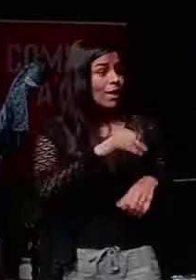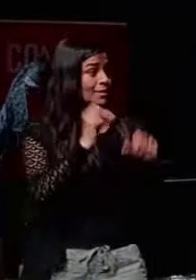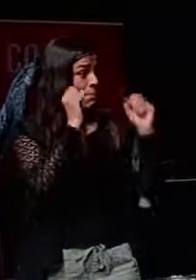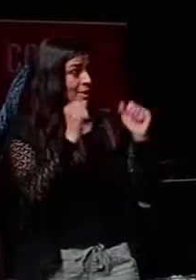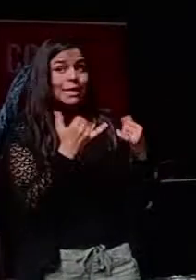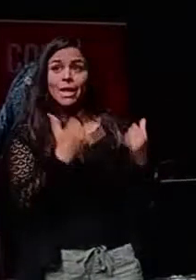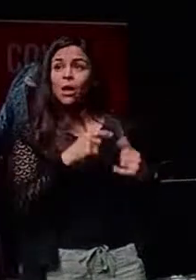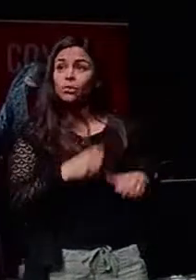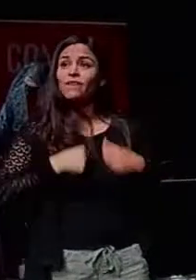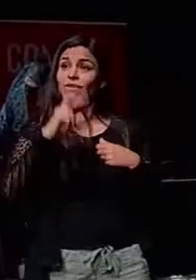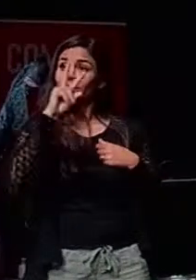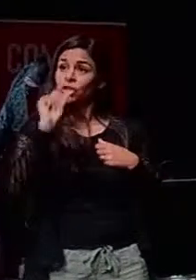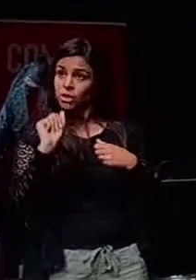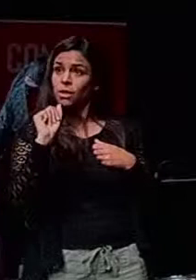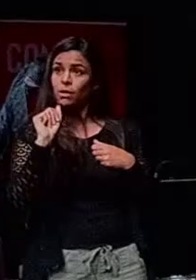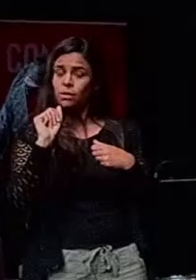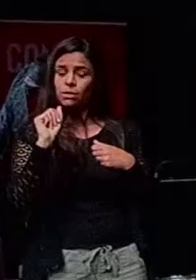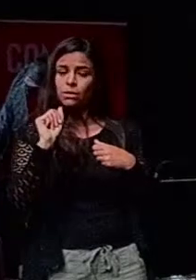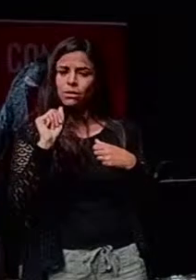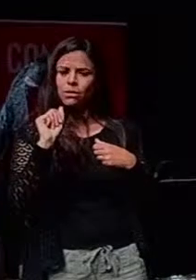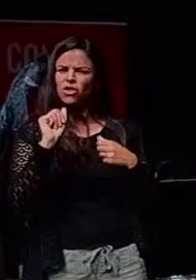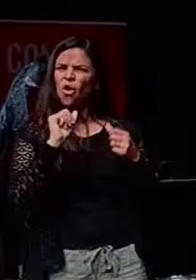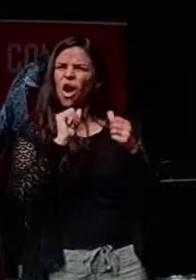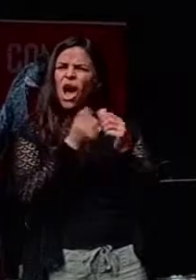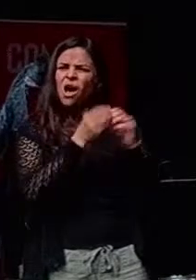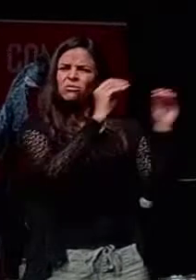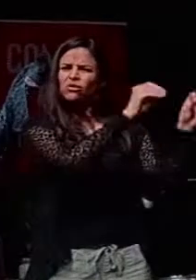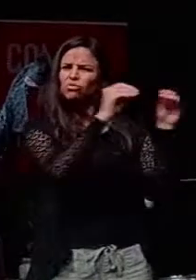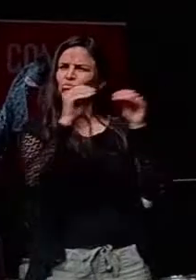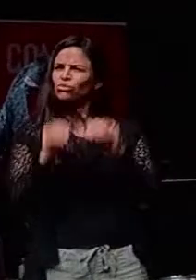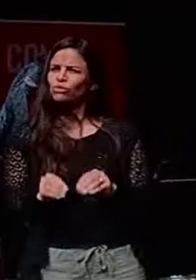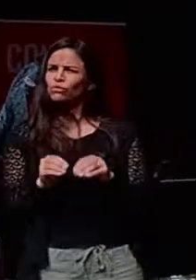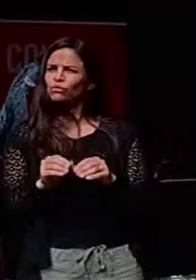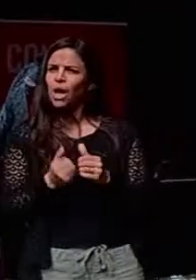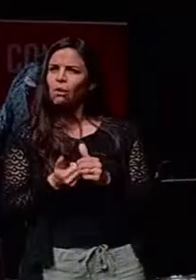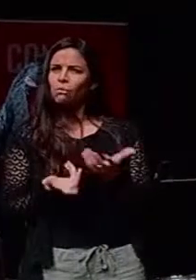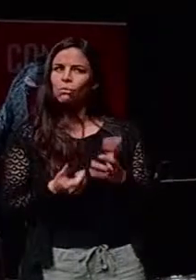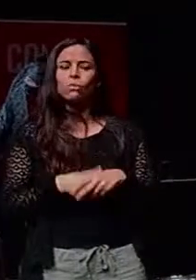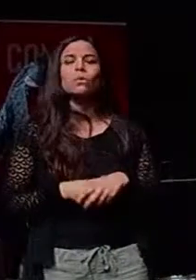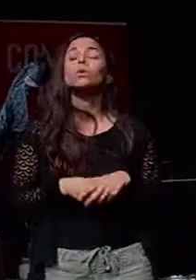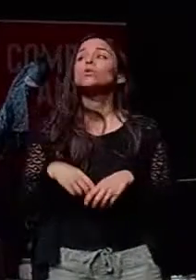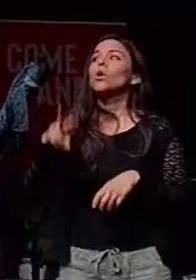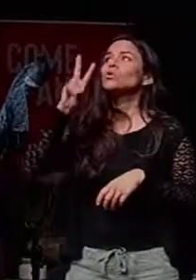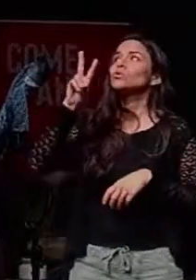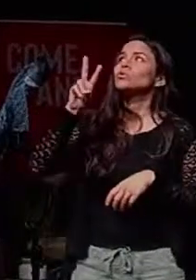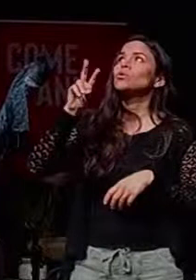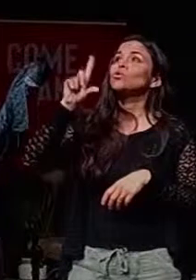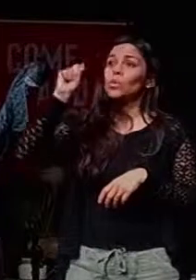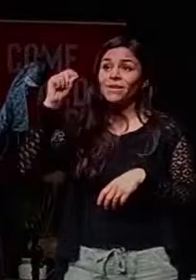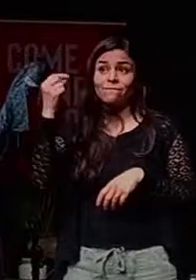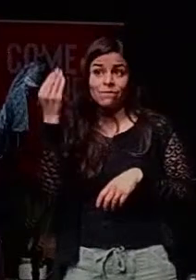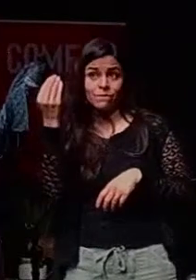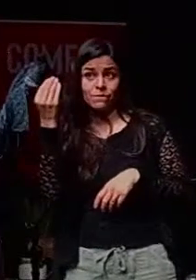Virginia. How did you get there? Why did you move to Virginia? Yeah. So in 2015, I